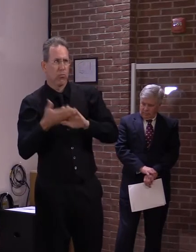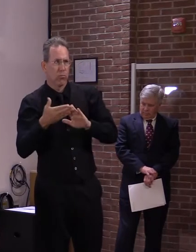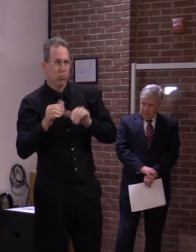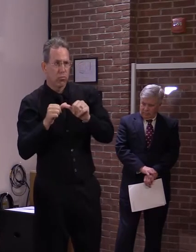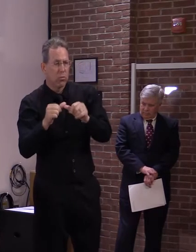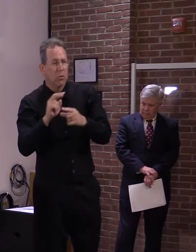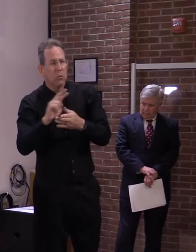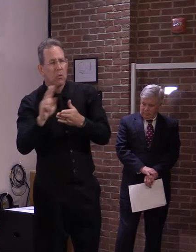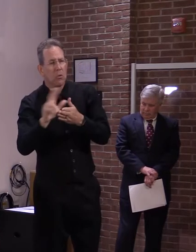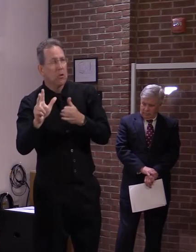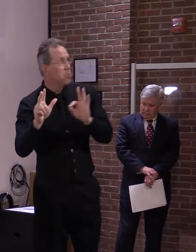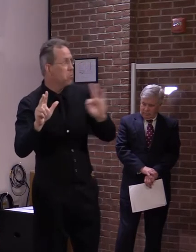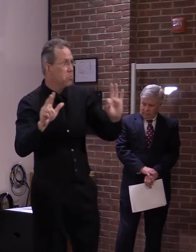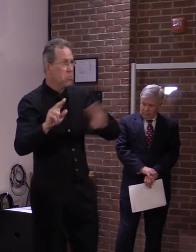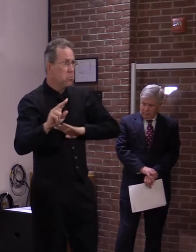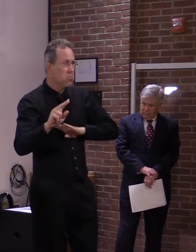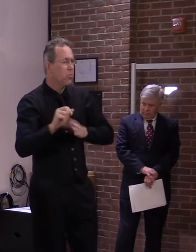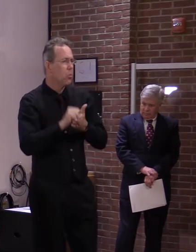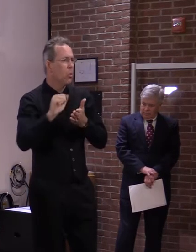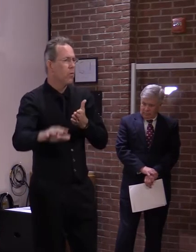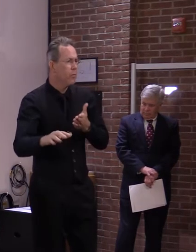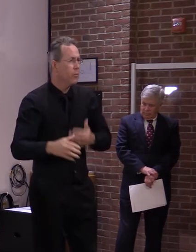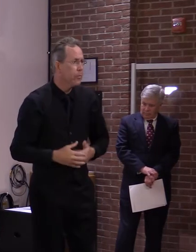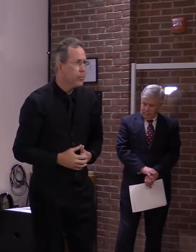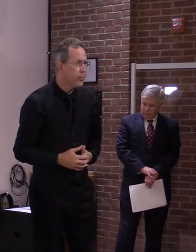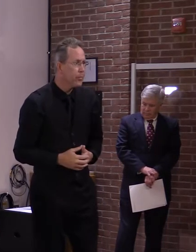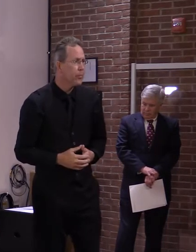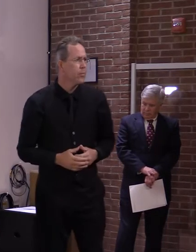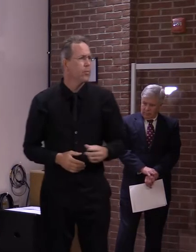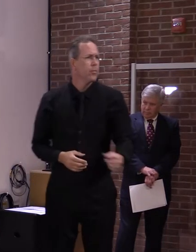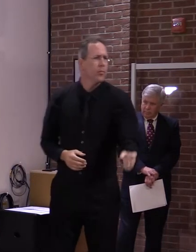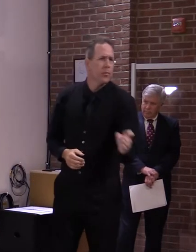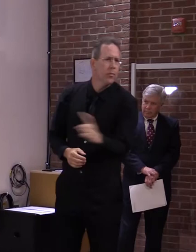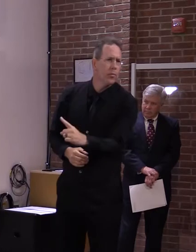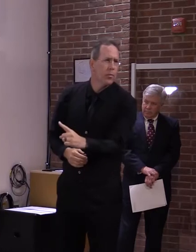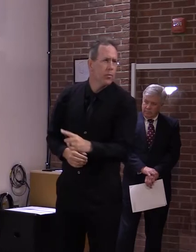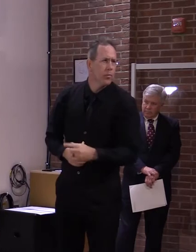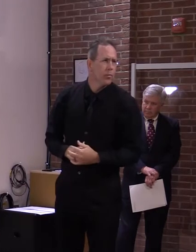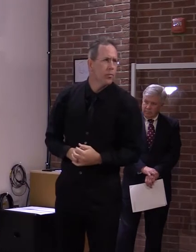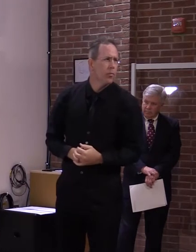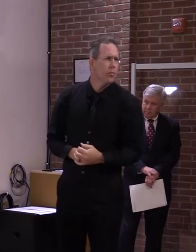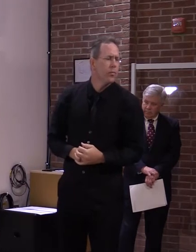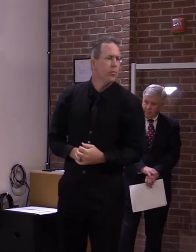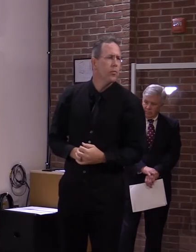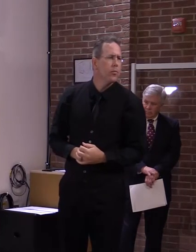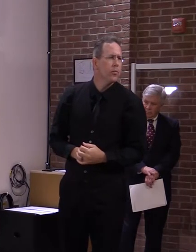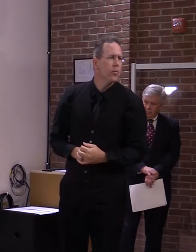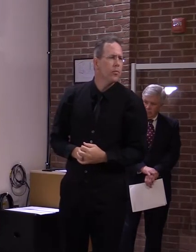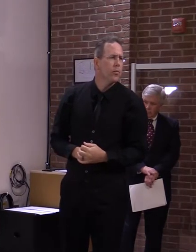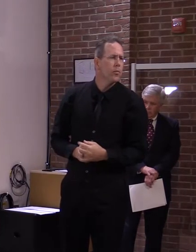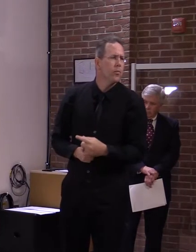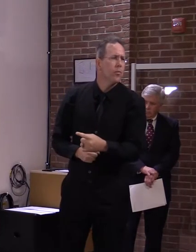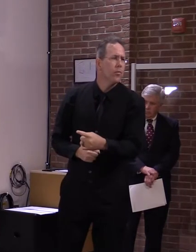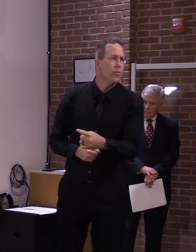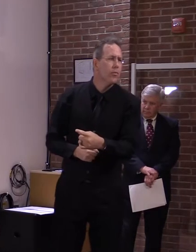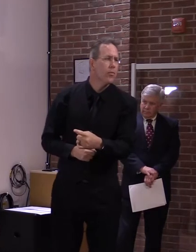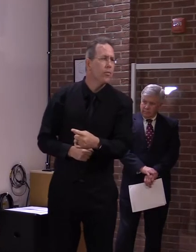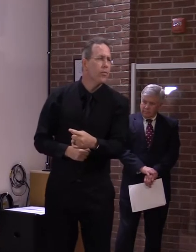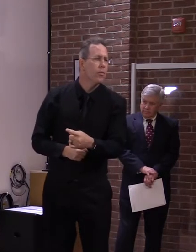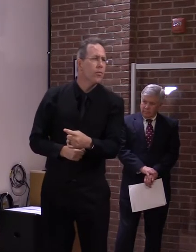mind with the state of emergency is the eviction moratorium. Have you considered how you're going to kind